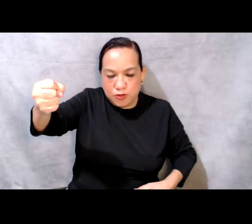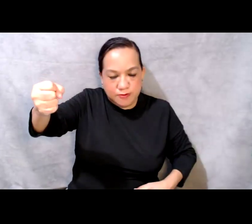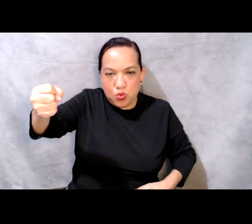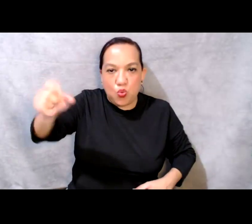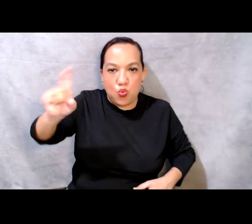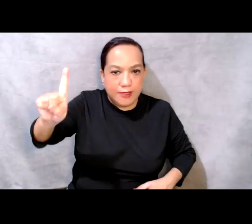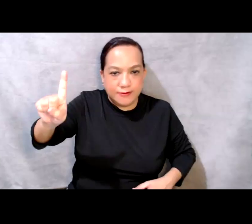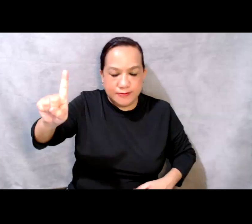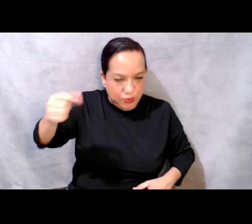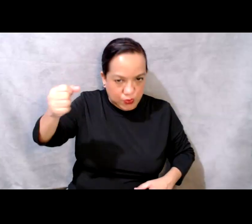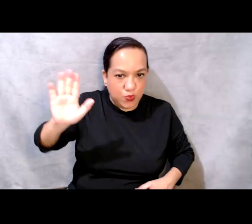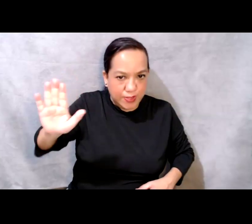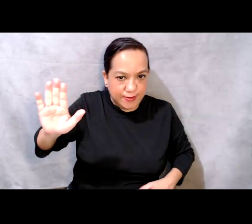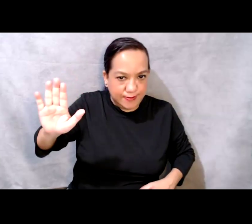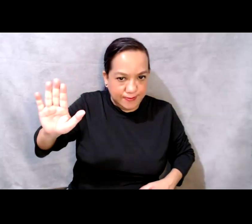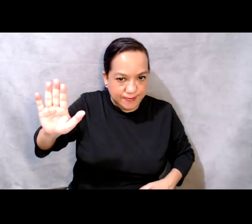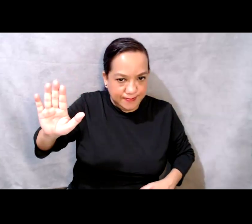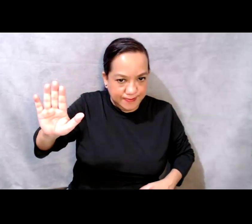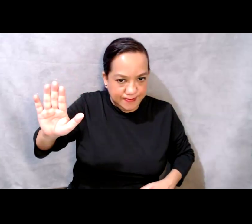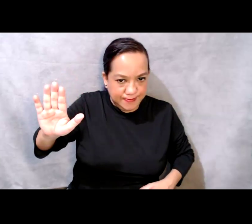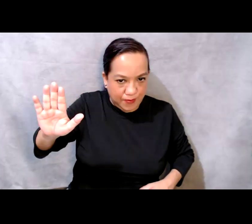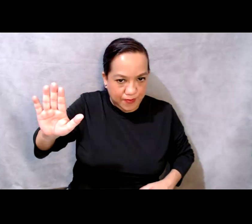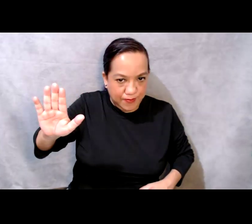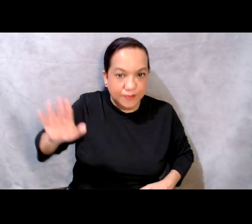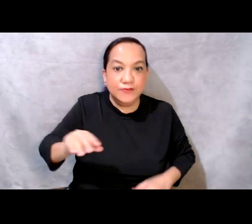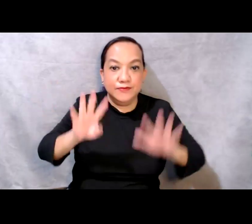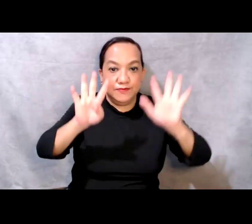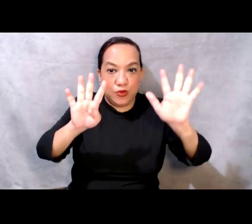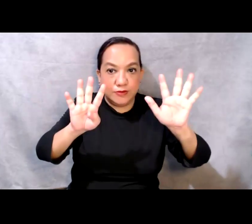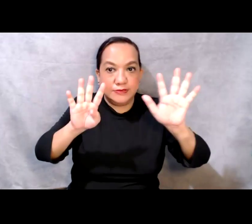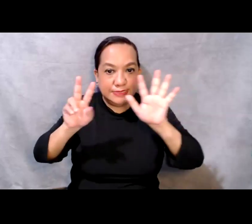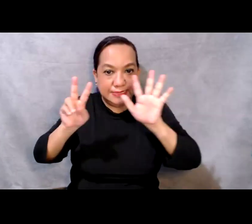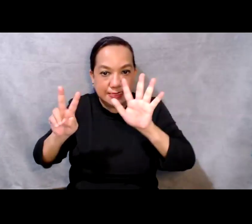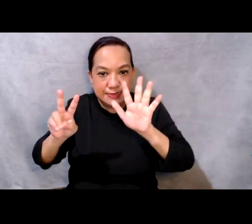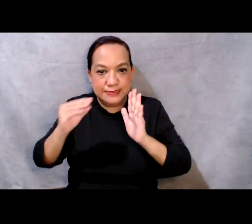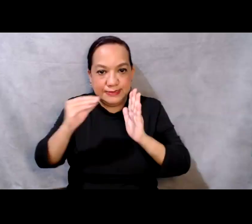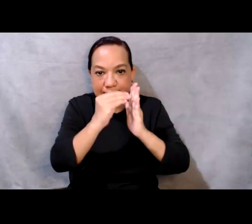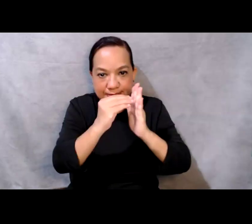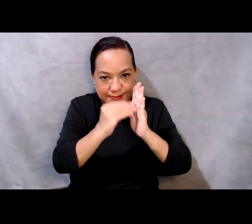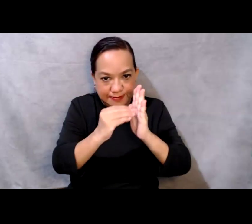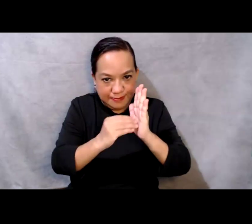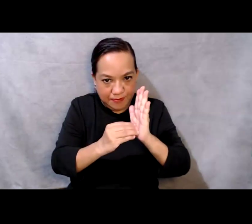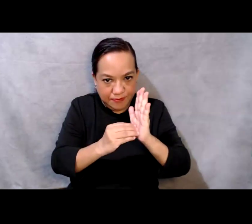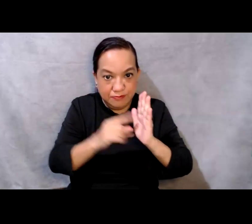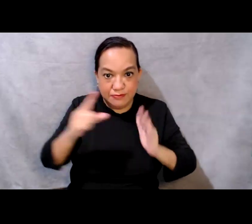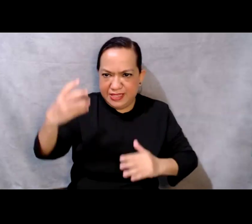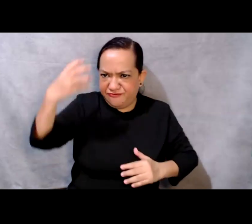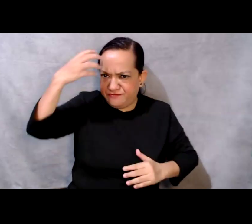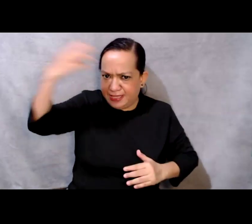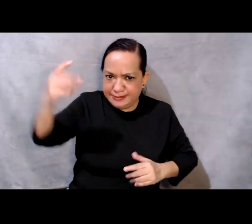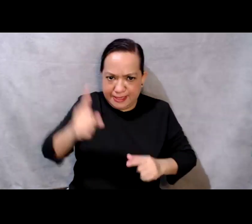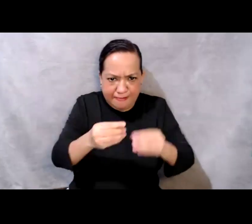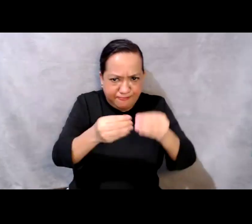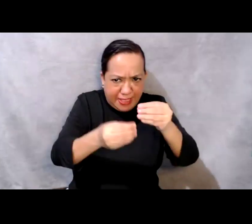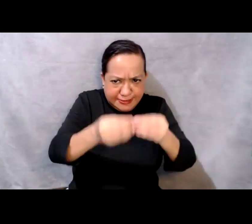side and asked the government to give the government 3 months to fix those non-compliances. So yeah, that's just to share. But there are